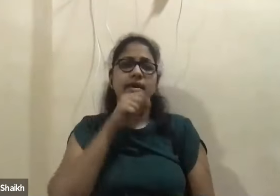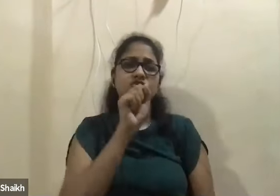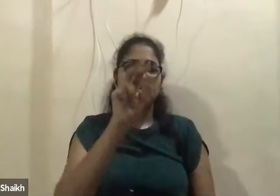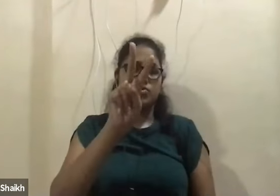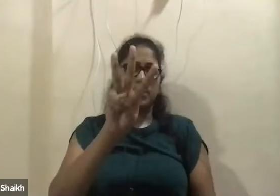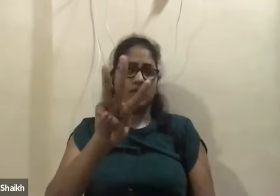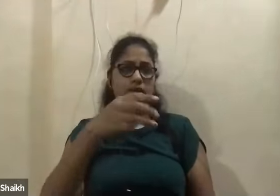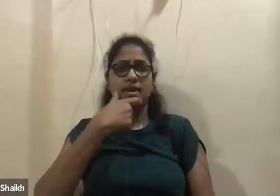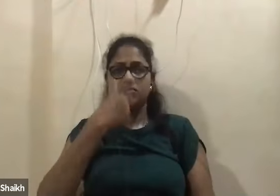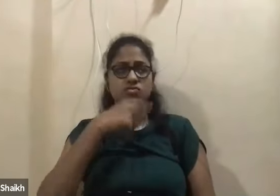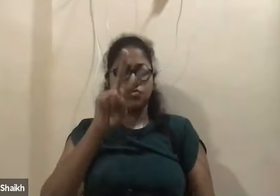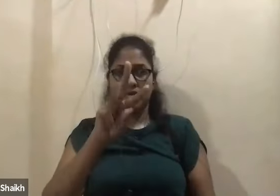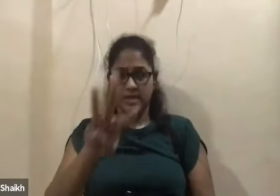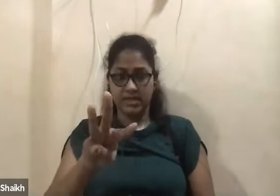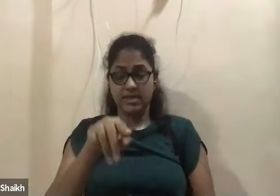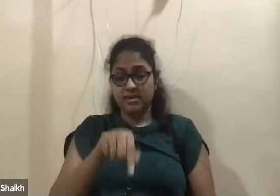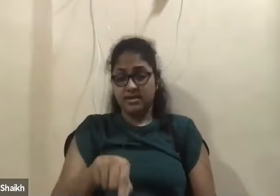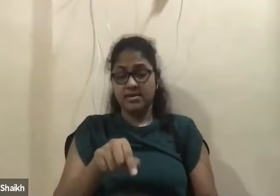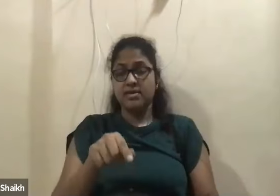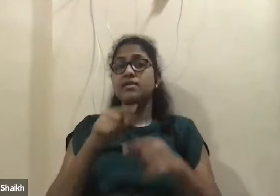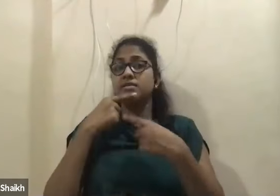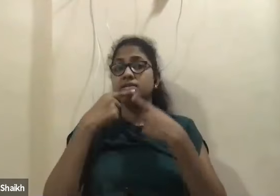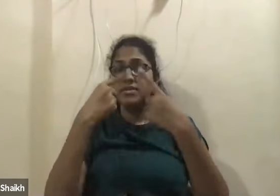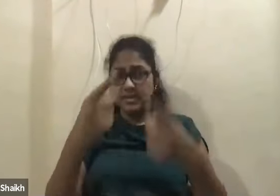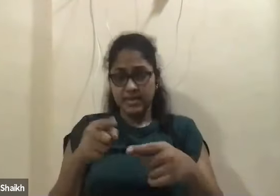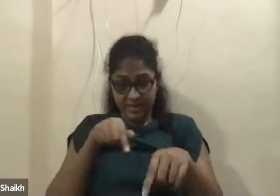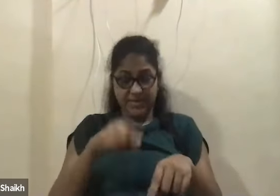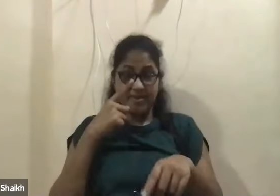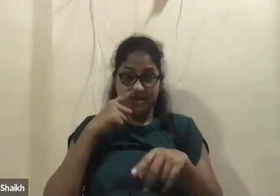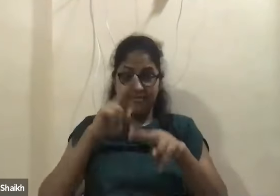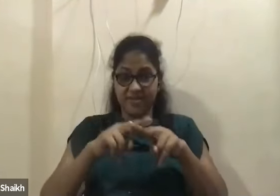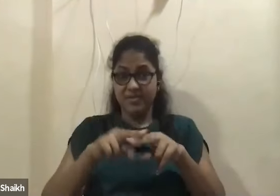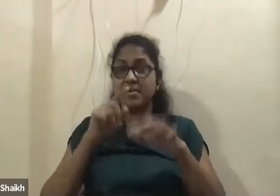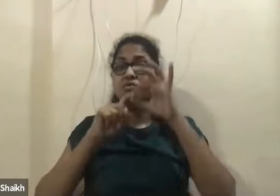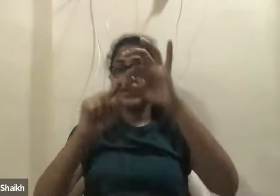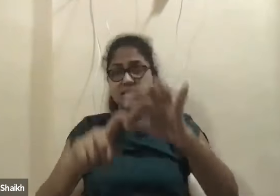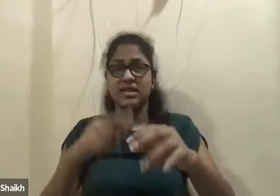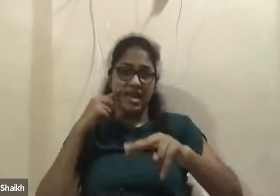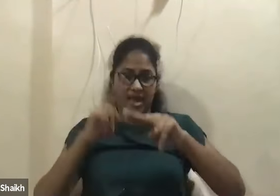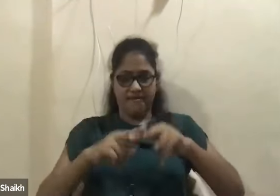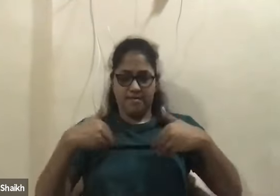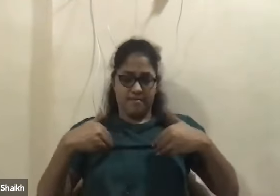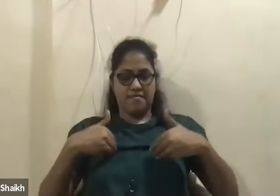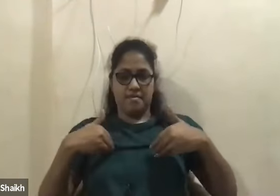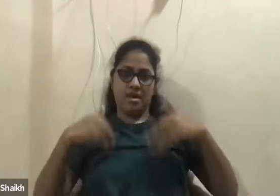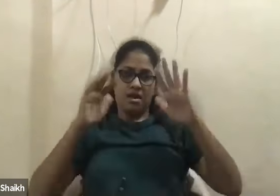And I have a query regarding the property that, like, supposing I have a flat now with me that I want